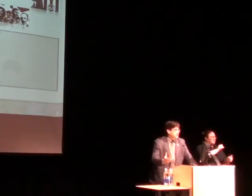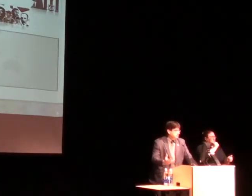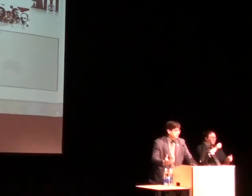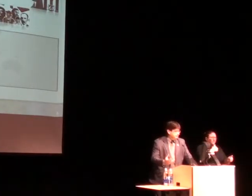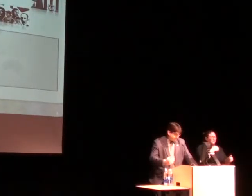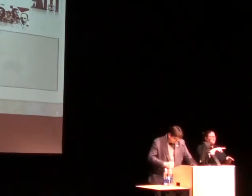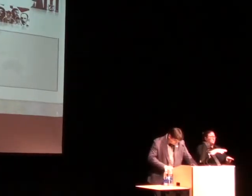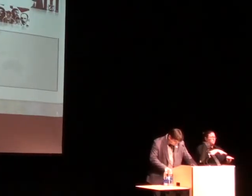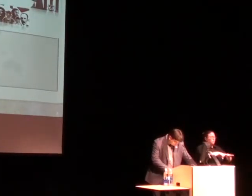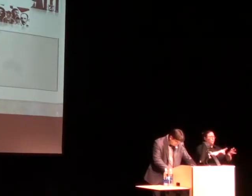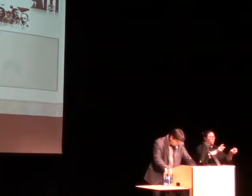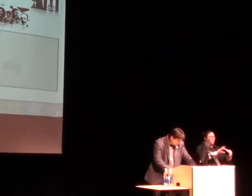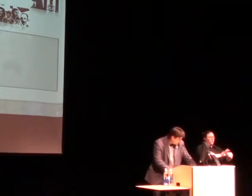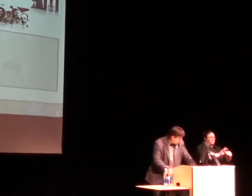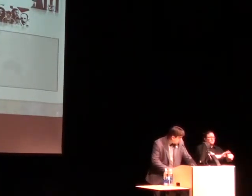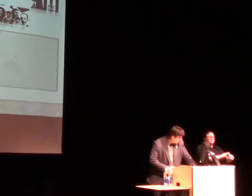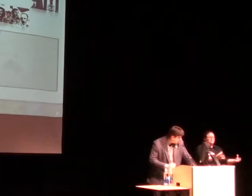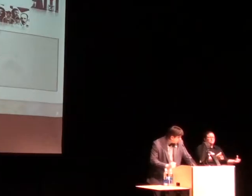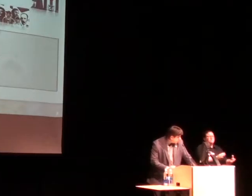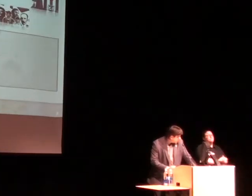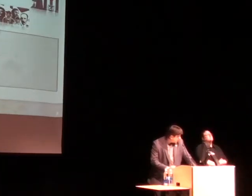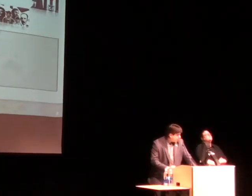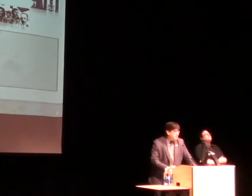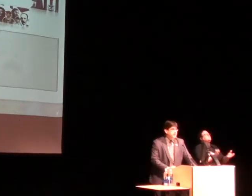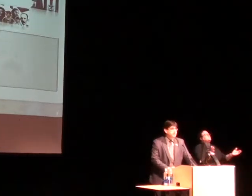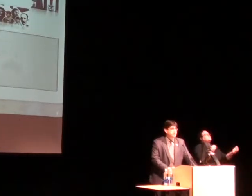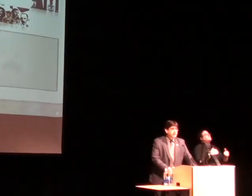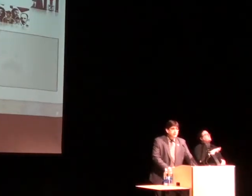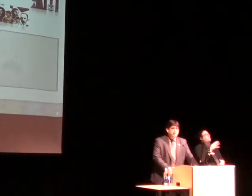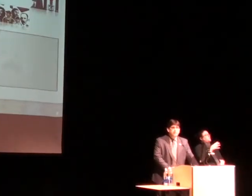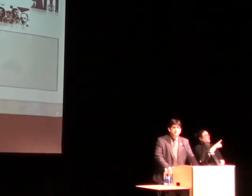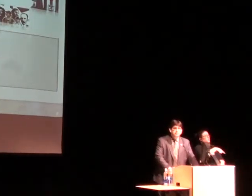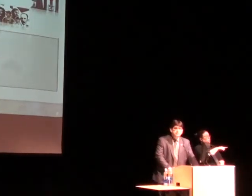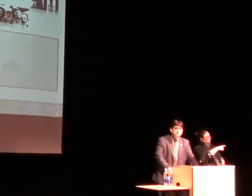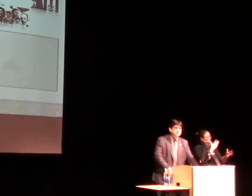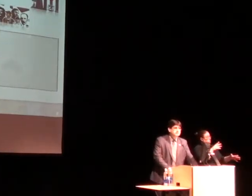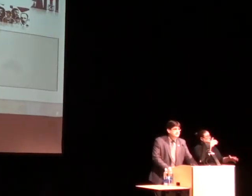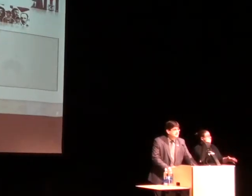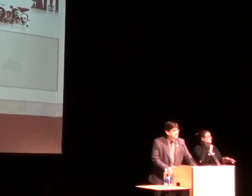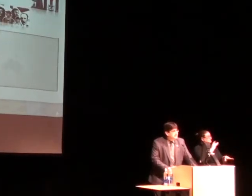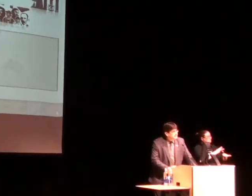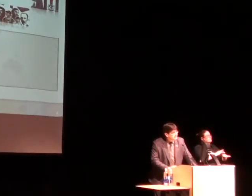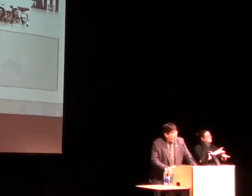normal relations? Number four, have you been in Cuba? How many of you?